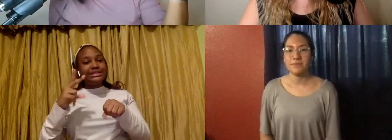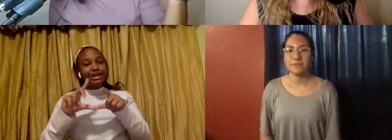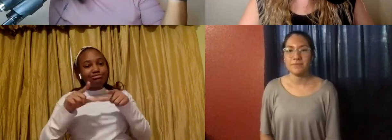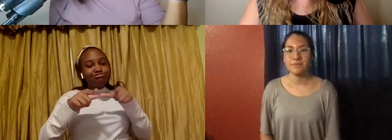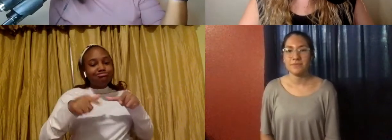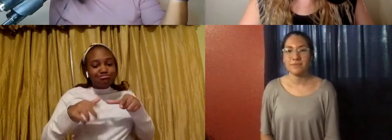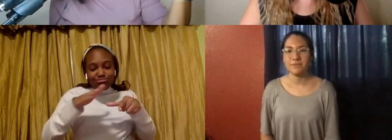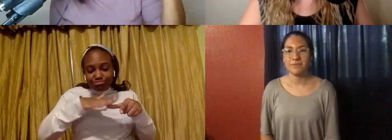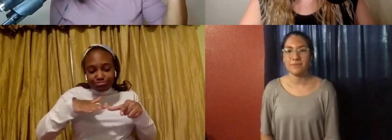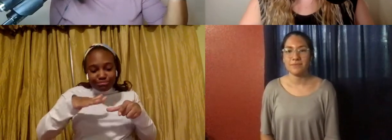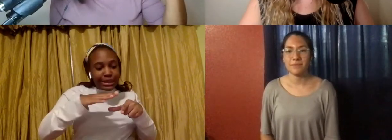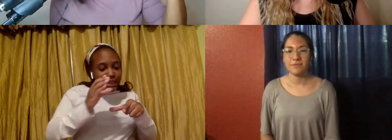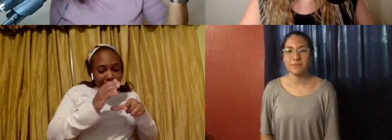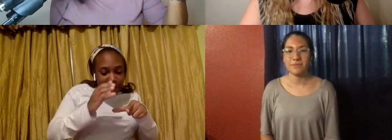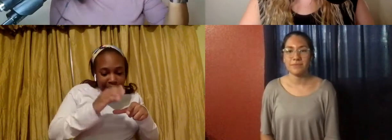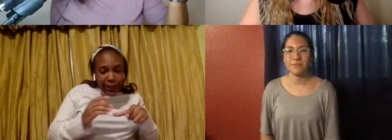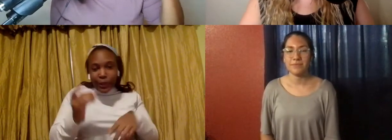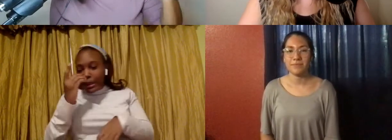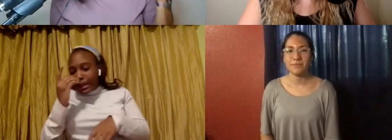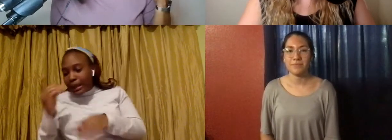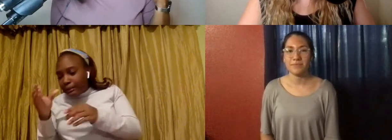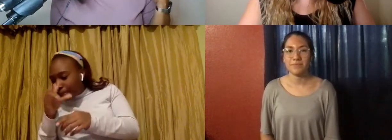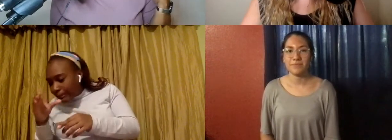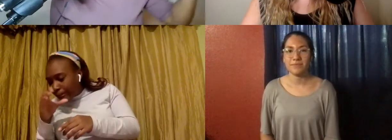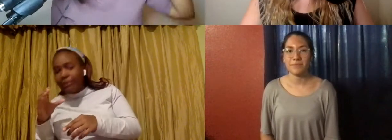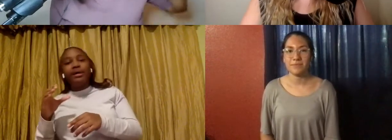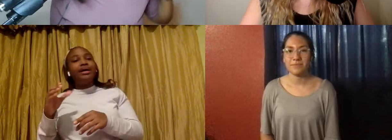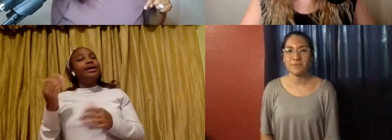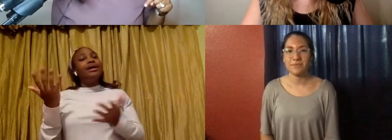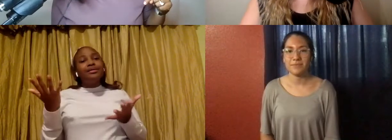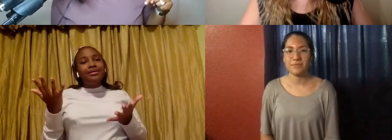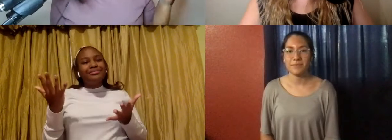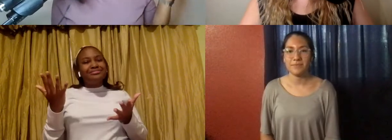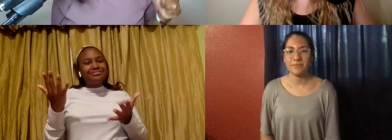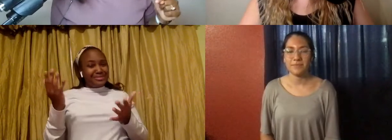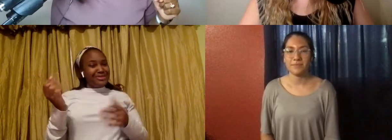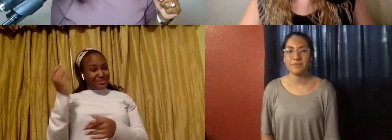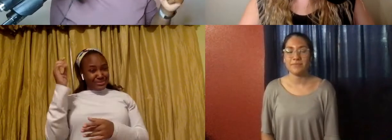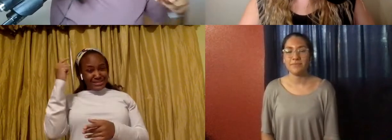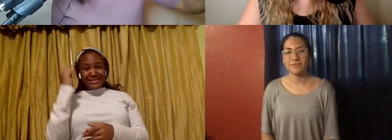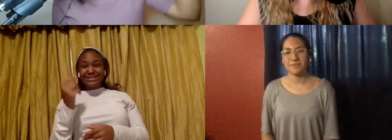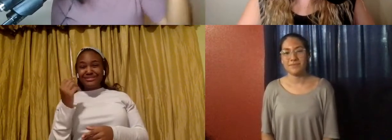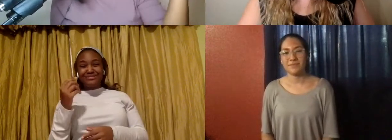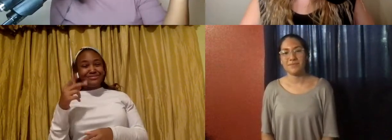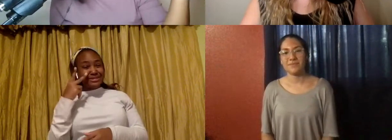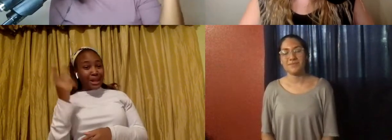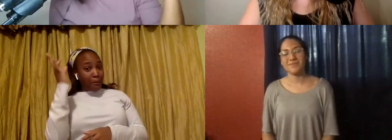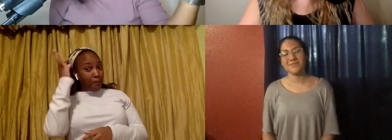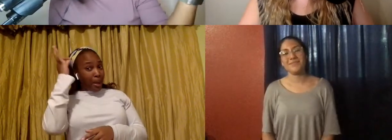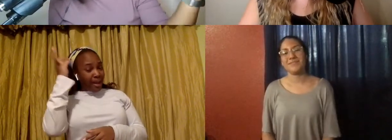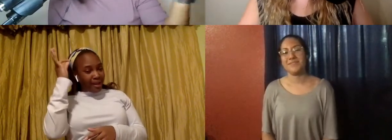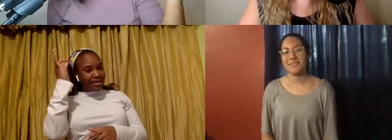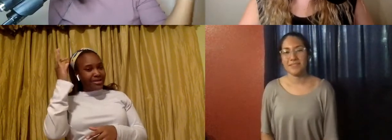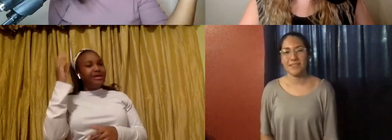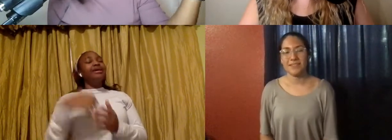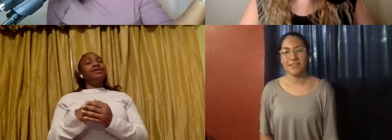this hair is. Like imagine if I didn't use really good product. That's what's going on in my pants. So